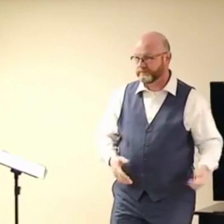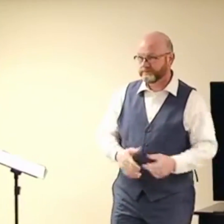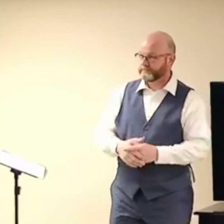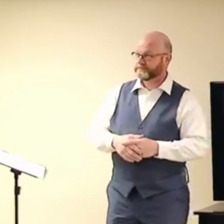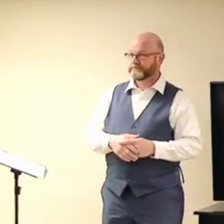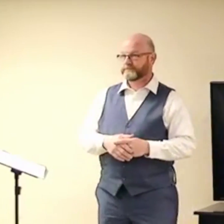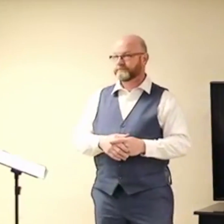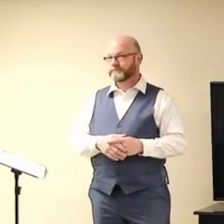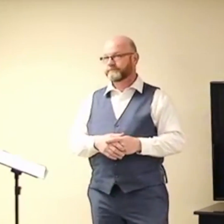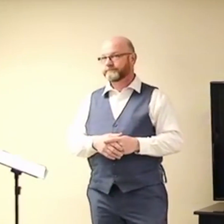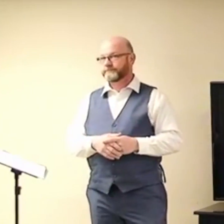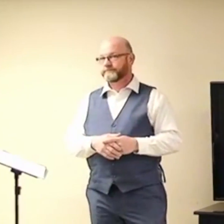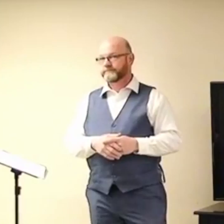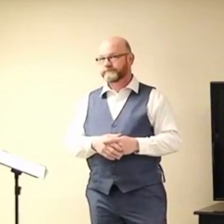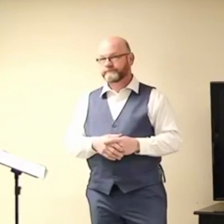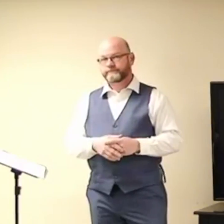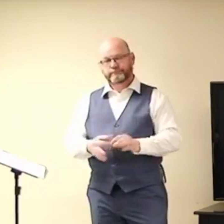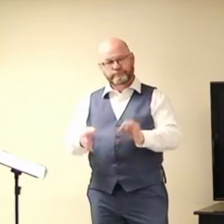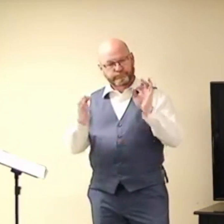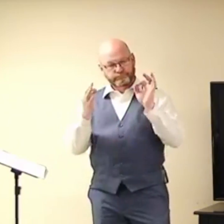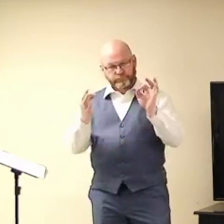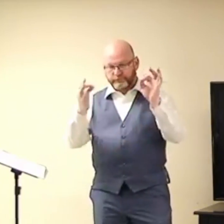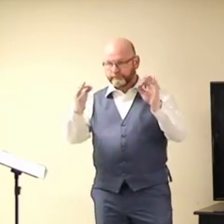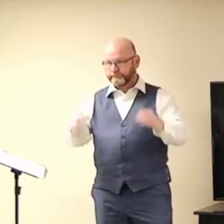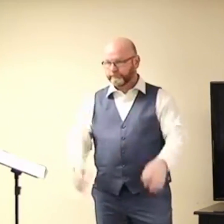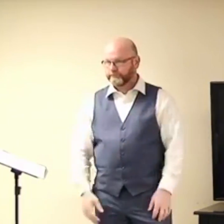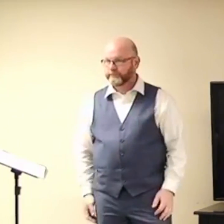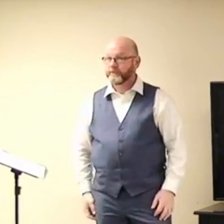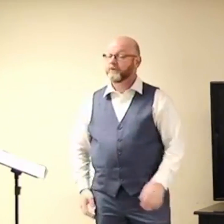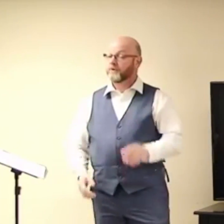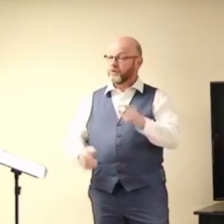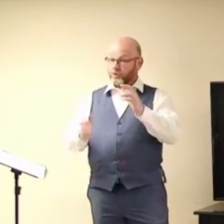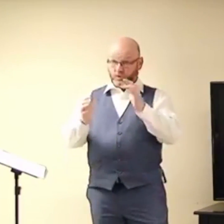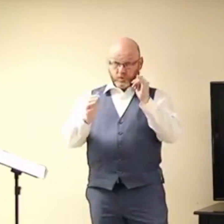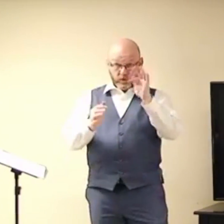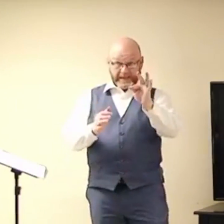he never fails. He's perfect.